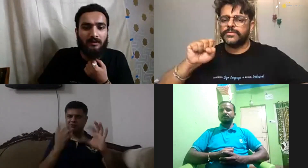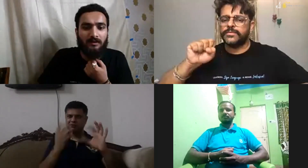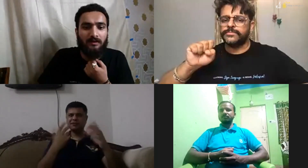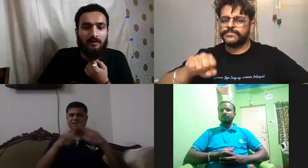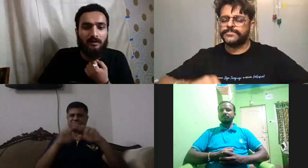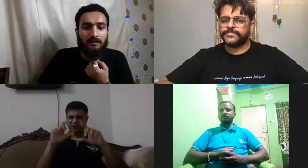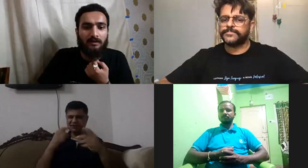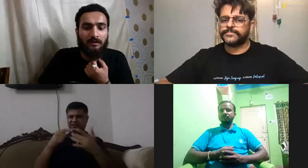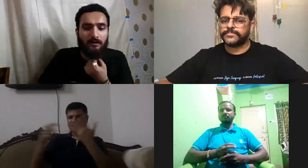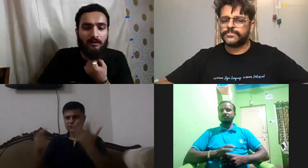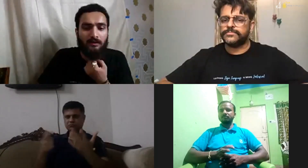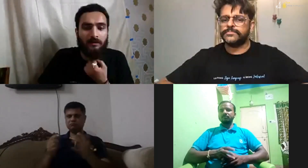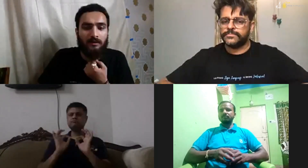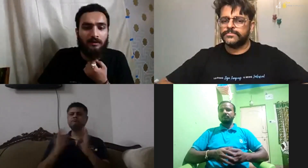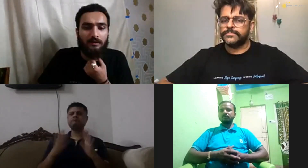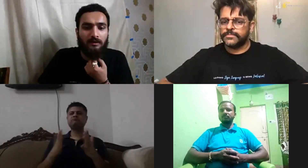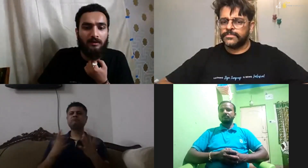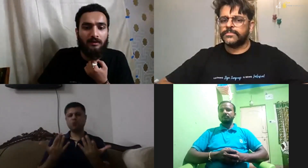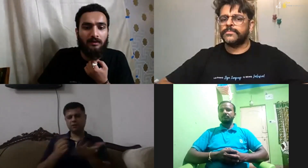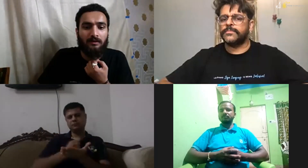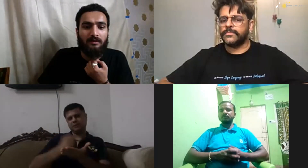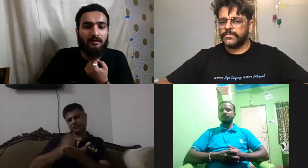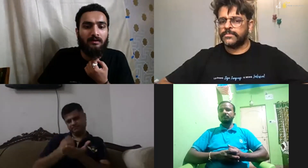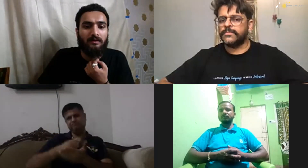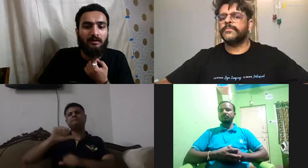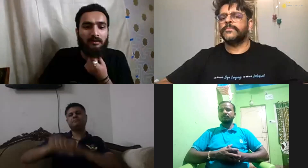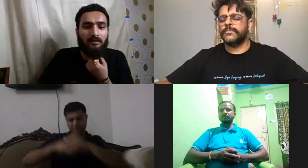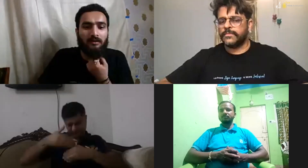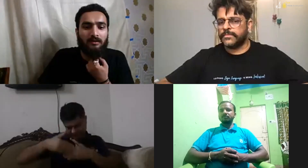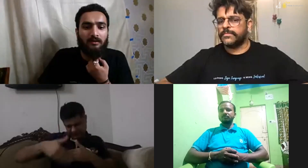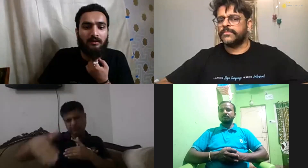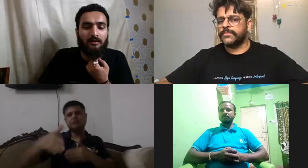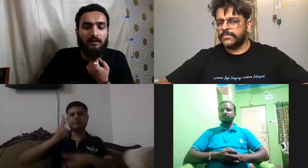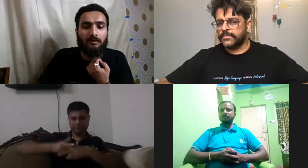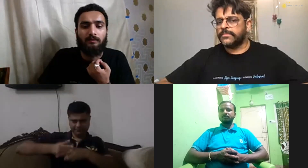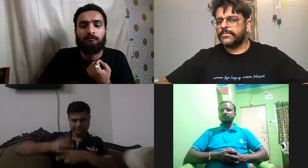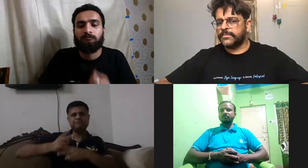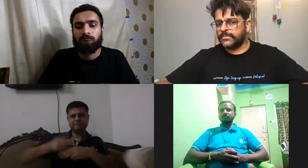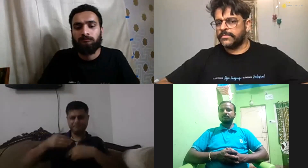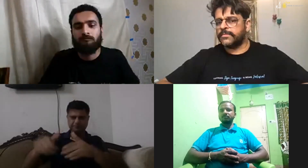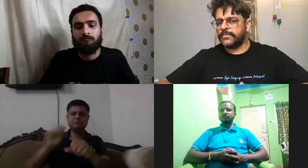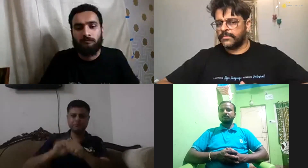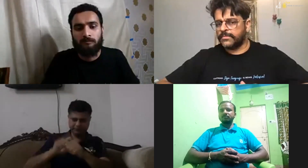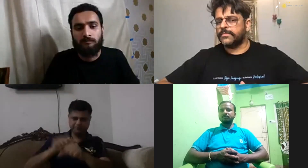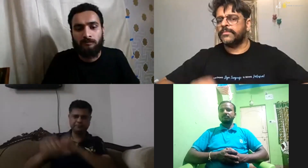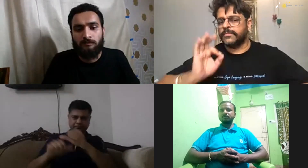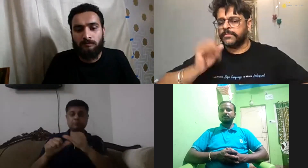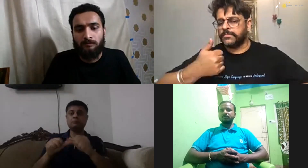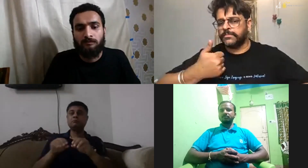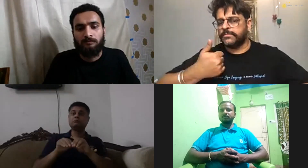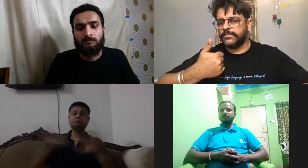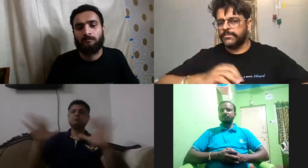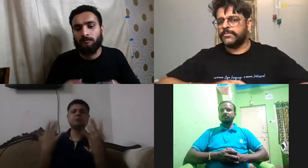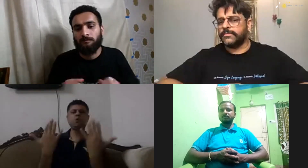the sense. See, for example, if you see this, more there's more to it, right? So we wanted to work hard and make it more better